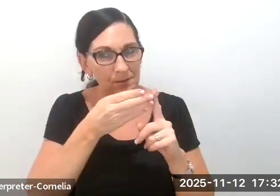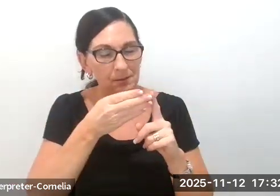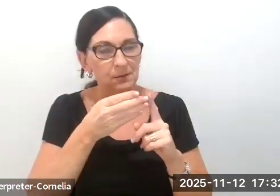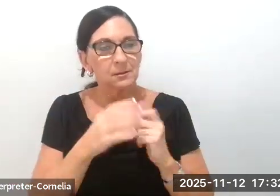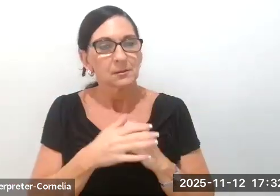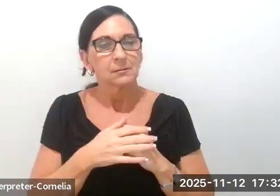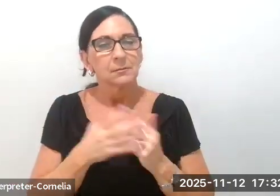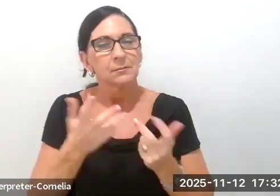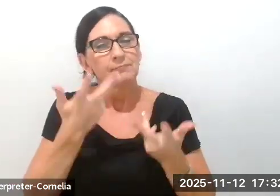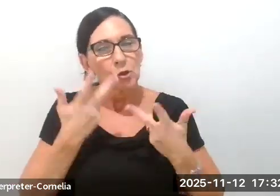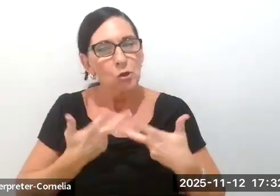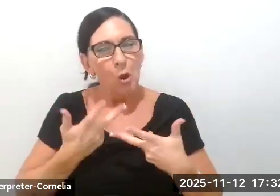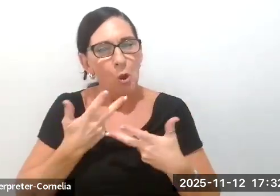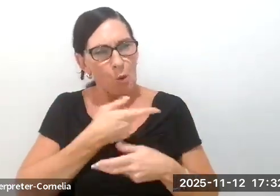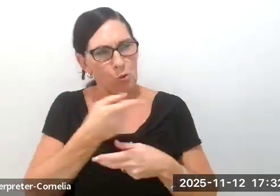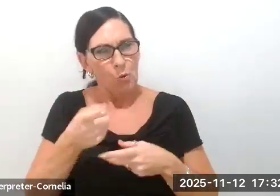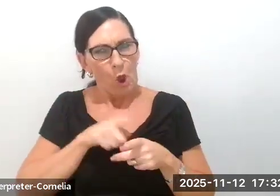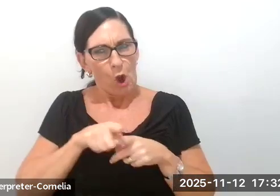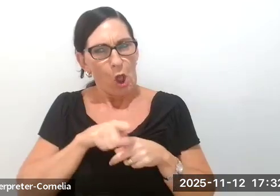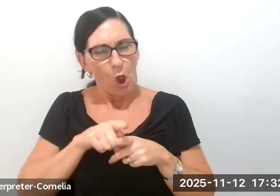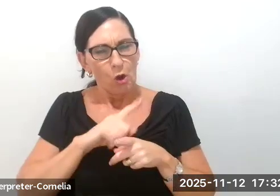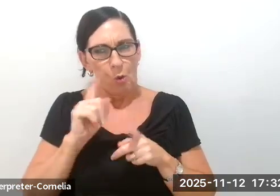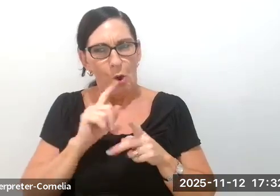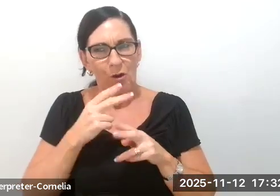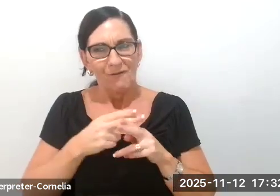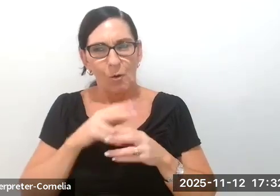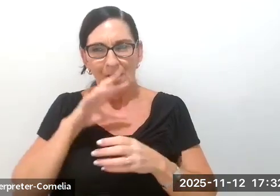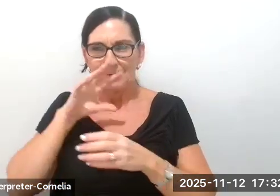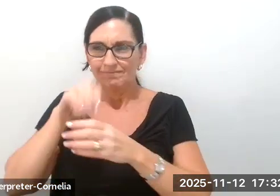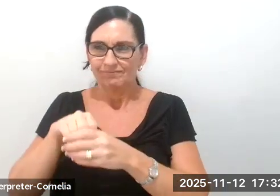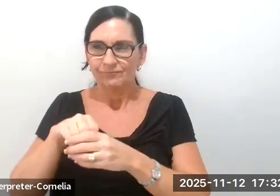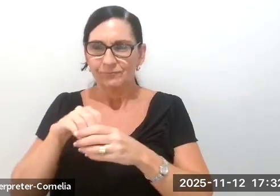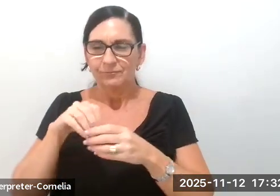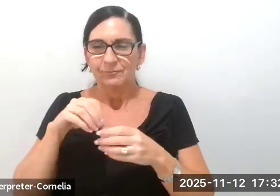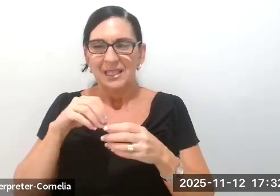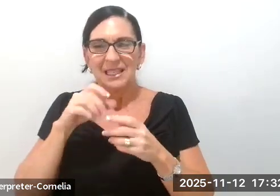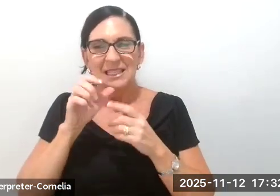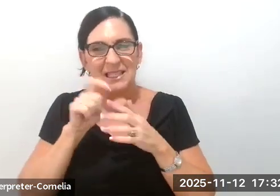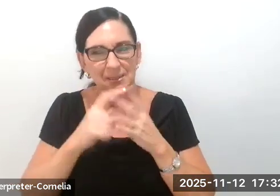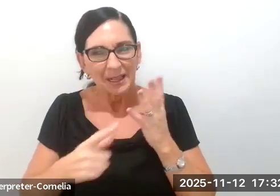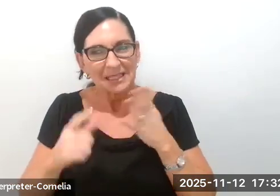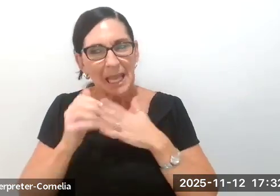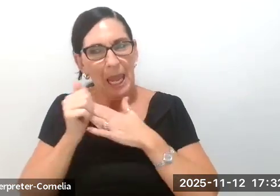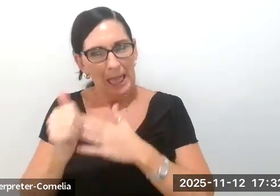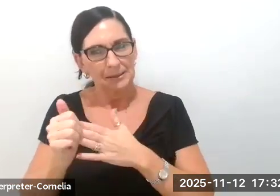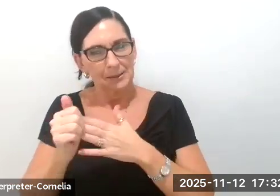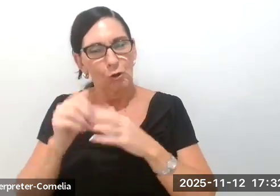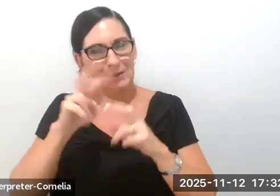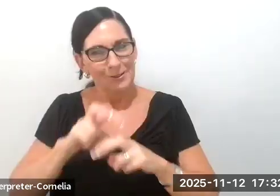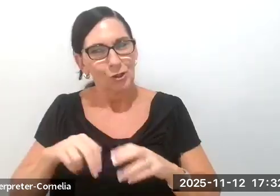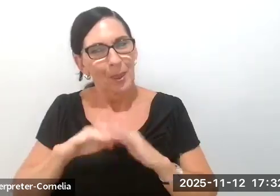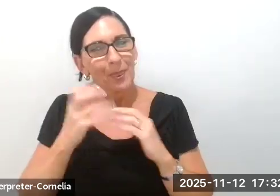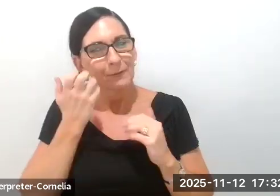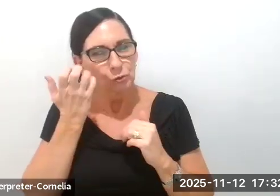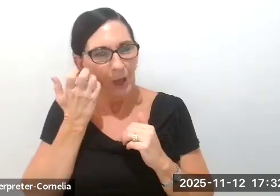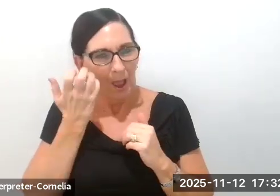will use what you learn to contribute to disability-led and inclusive research in the future. And clearly link your participation